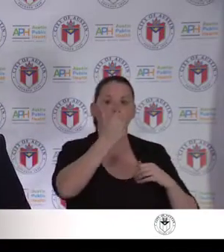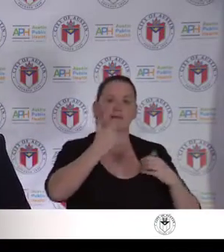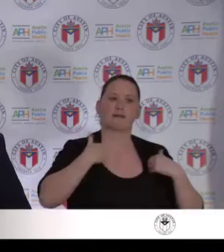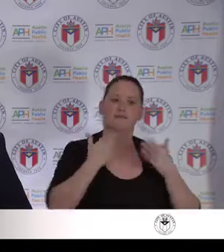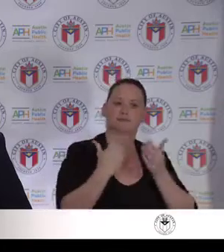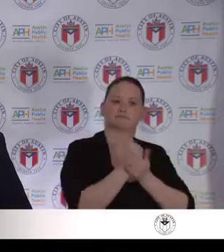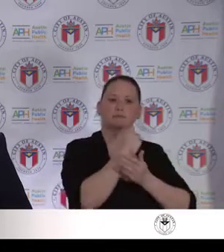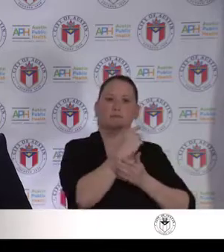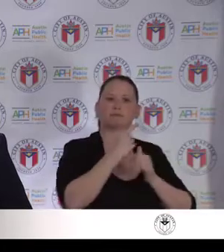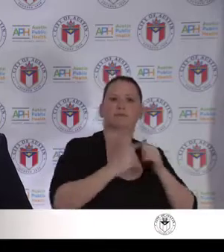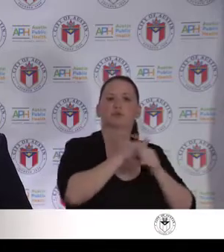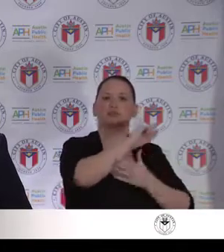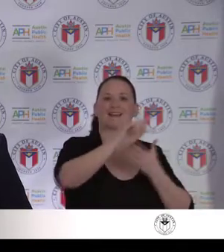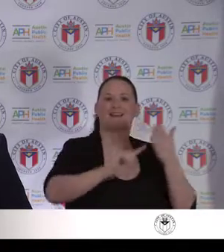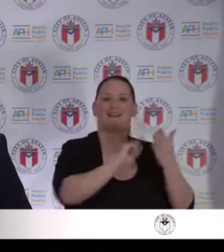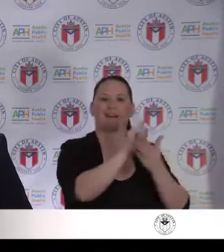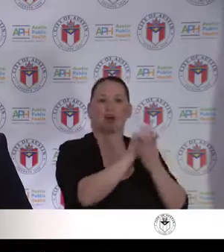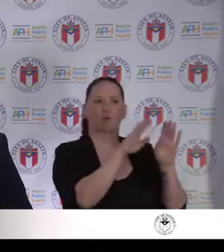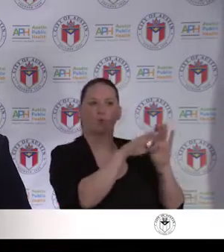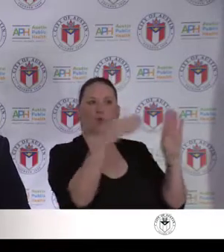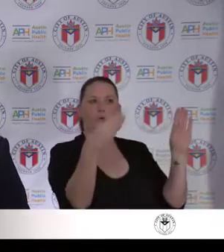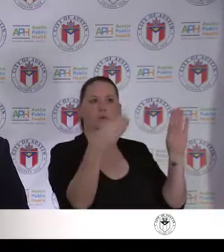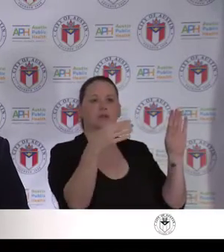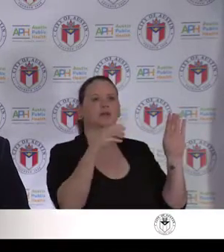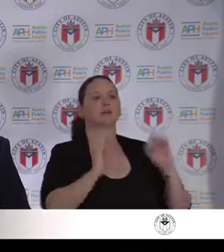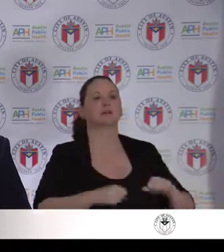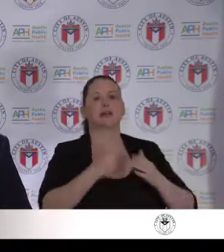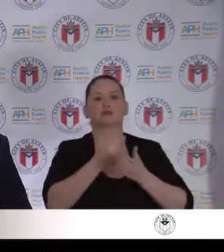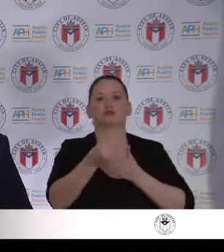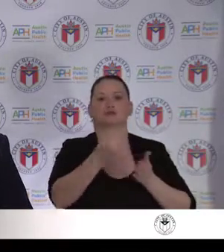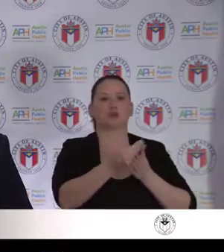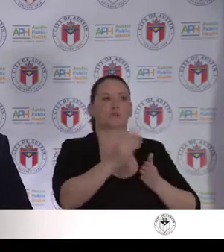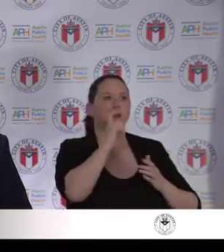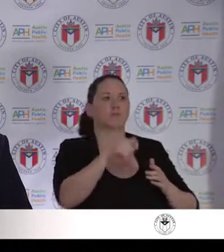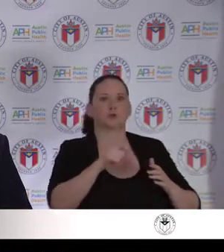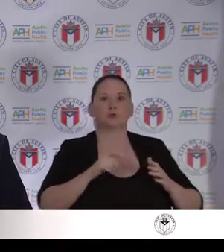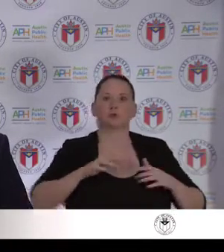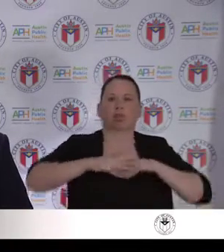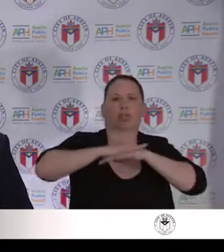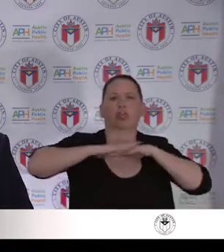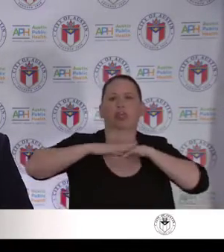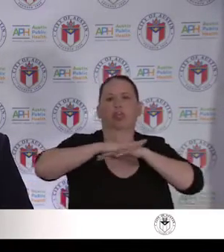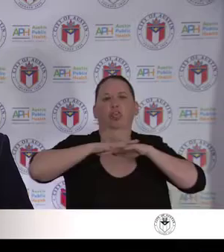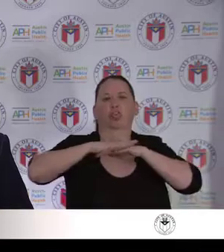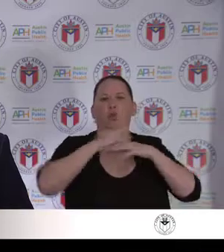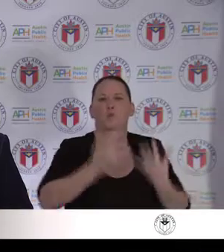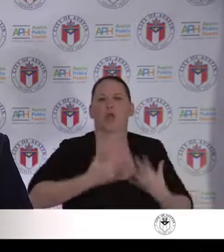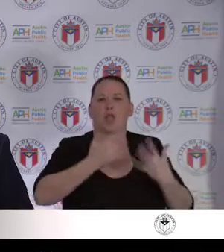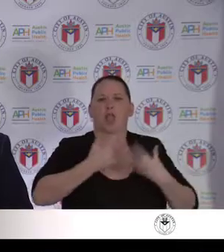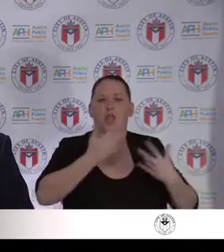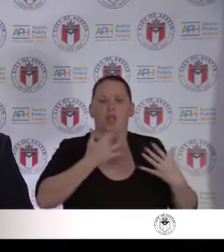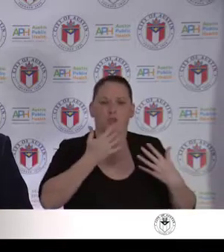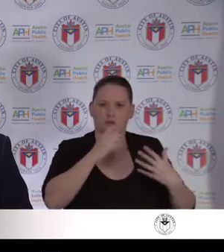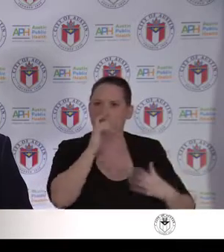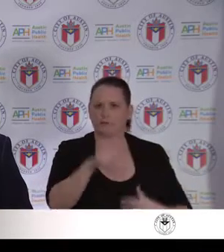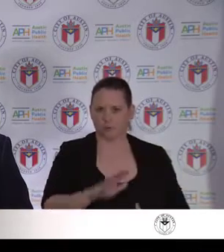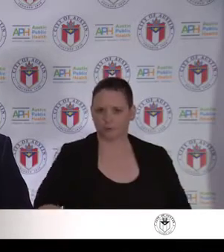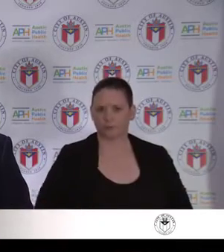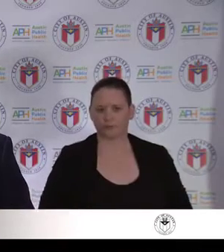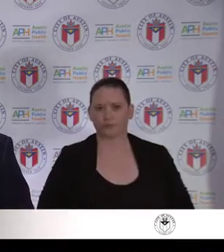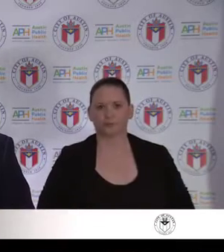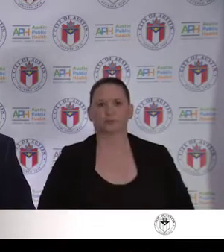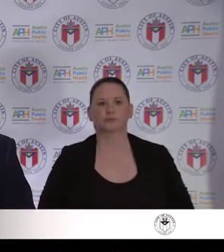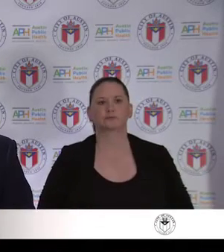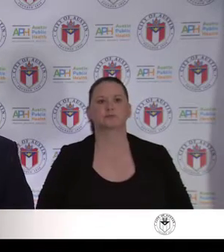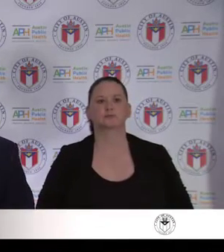first hour so that they can shop without being in a really, really crowded environment. You know,